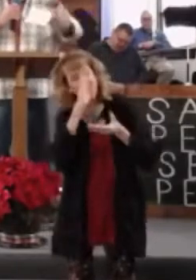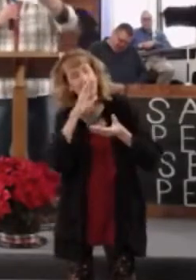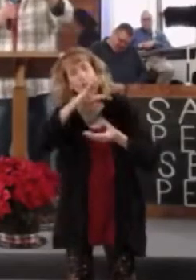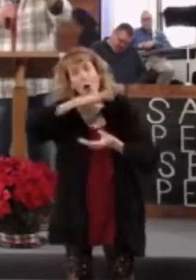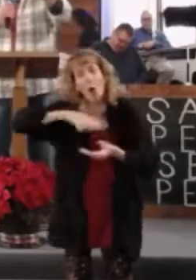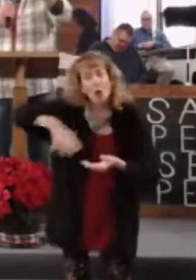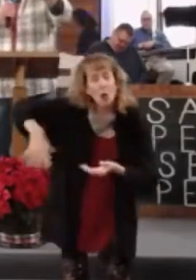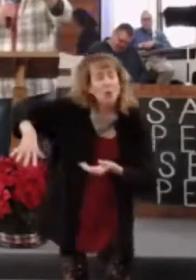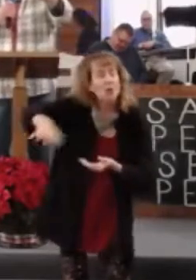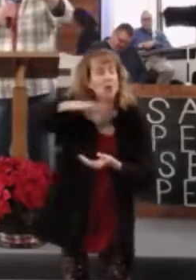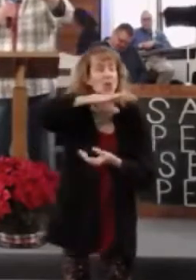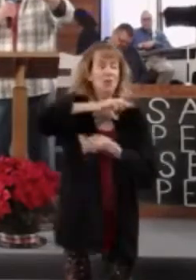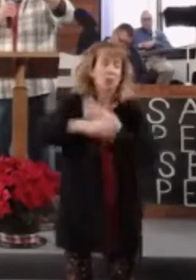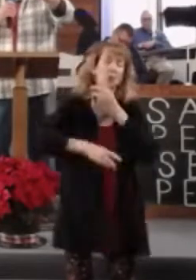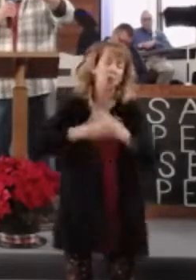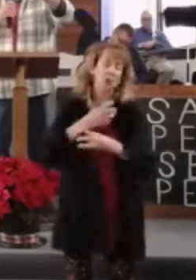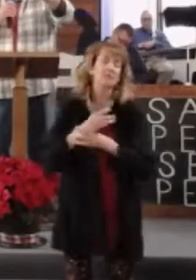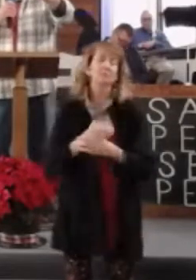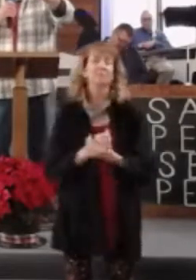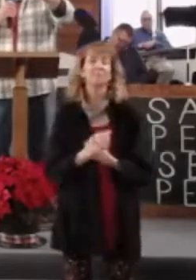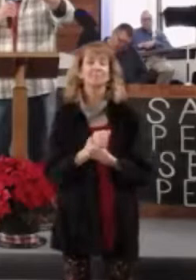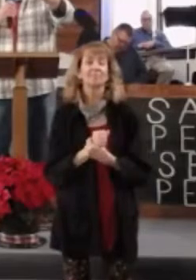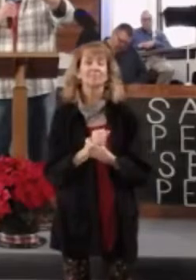world. You good?